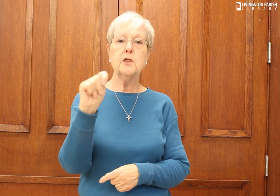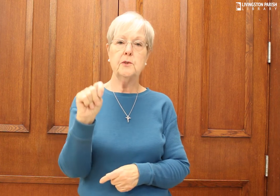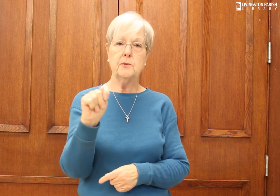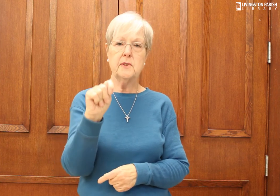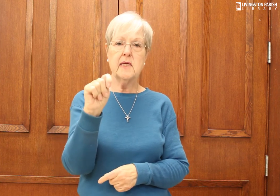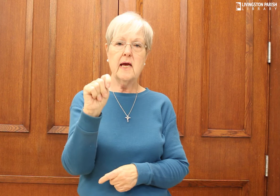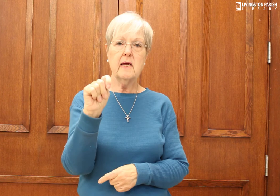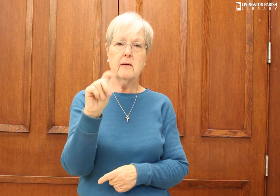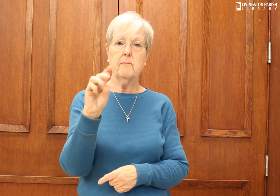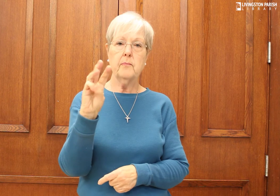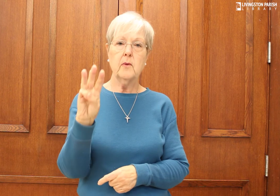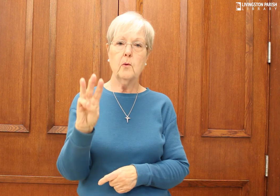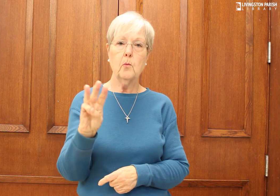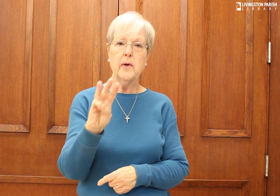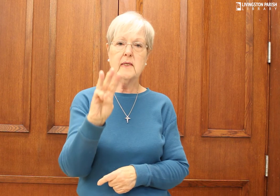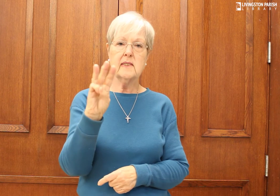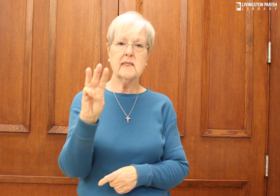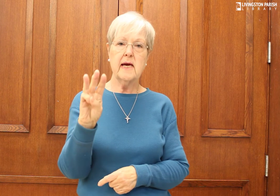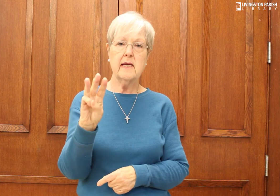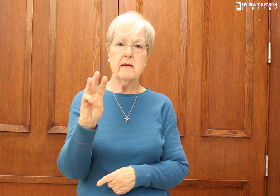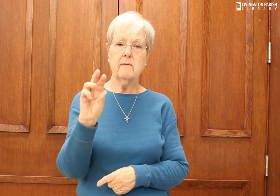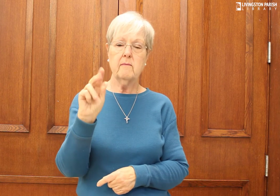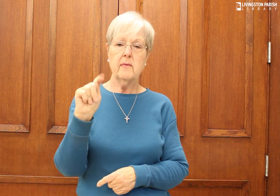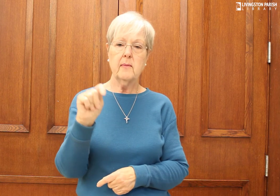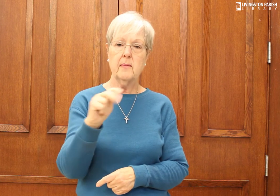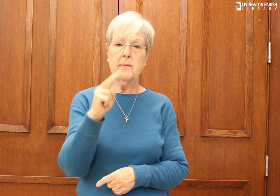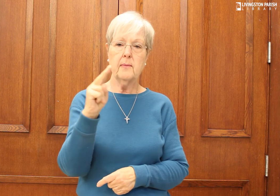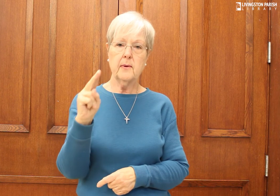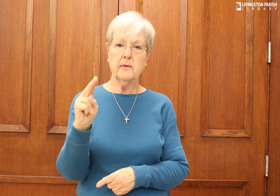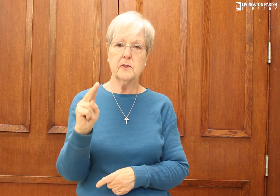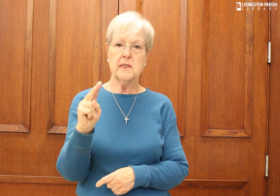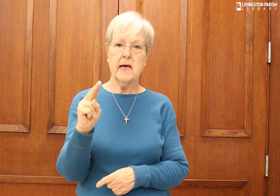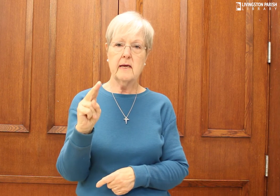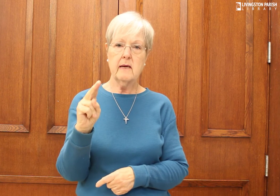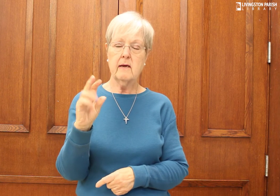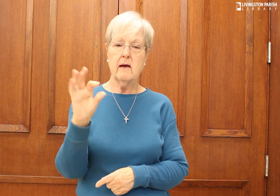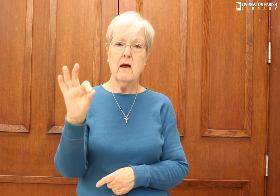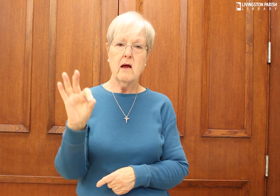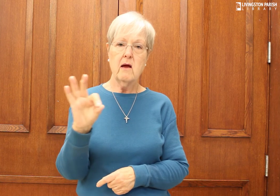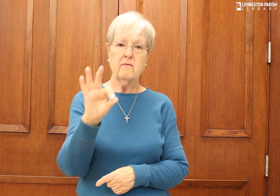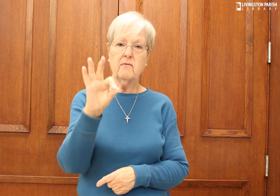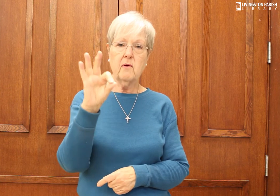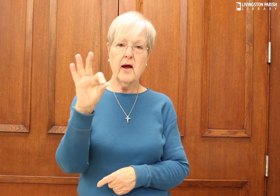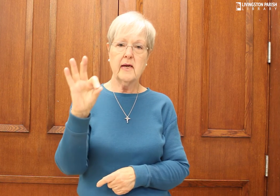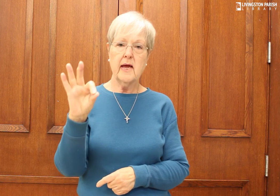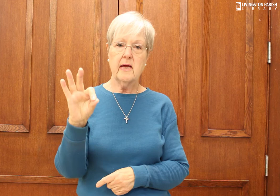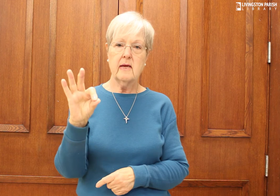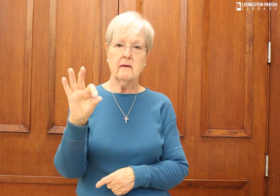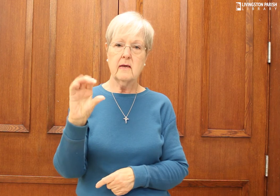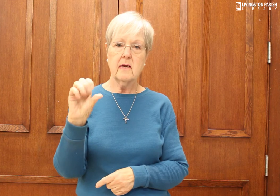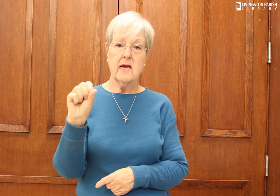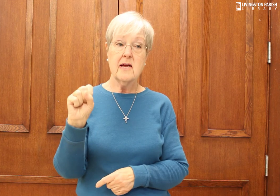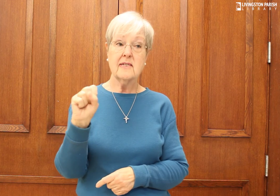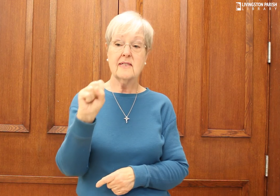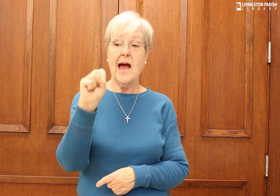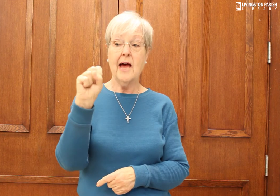Tuesday, Wednesday, Thursday, Friday,